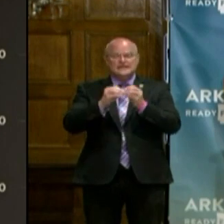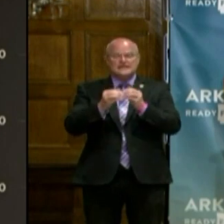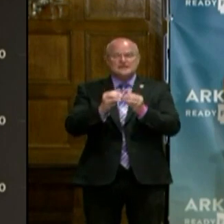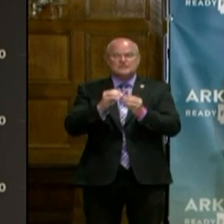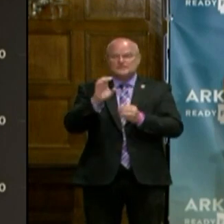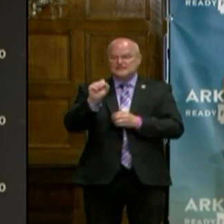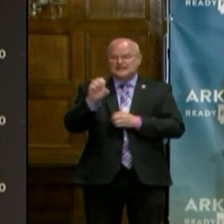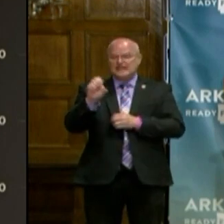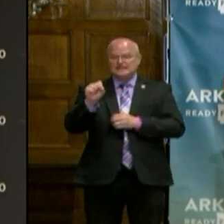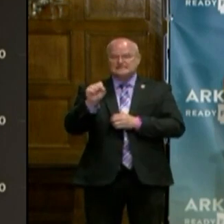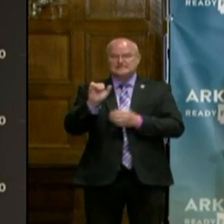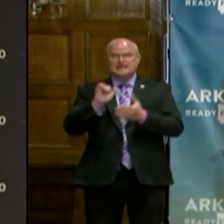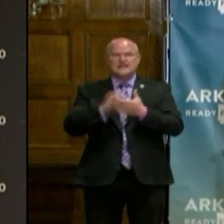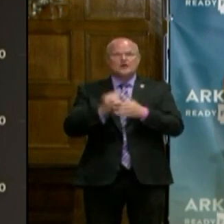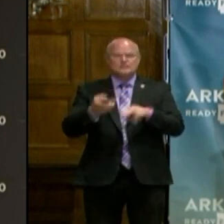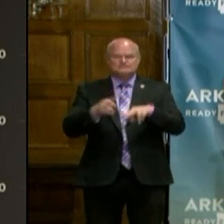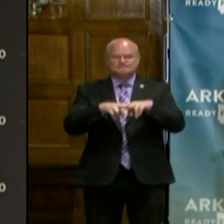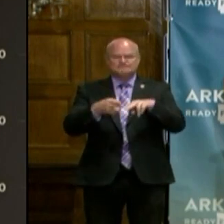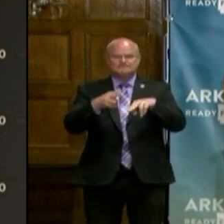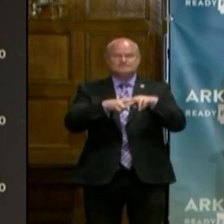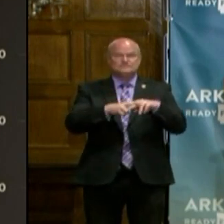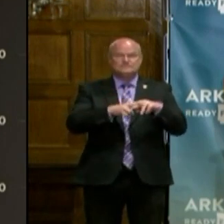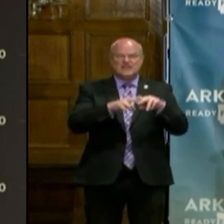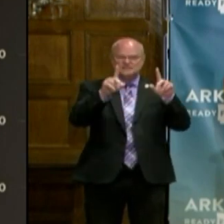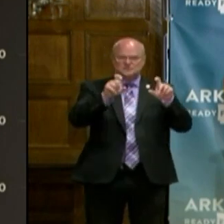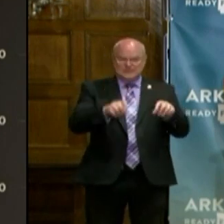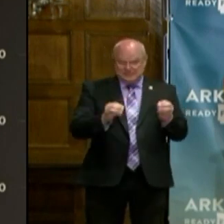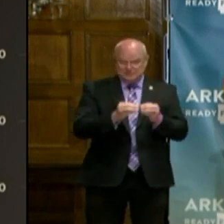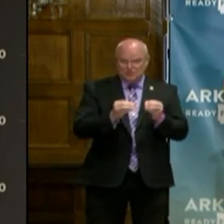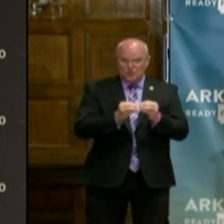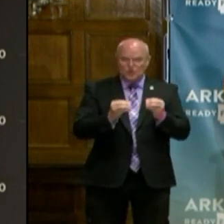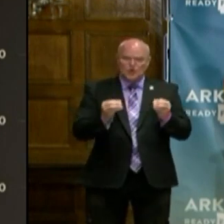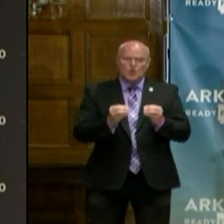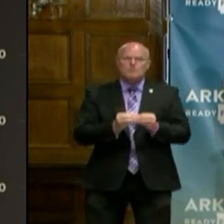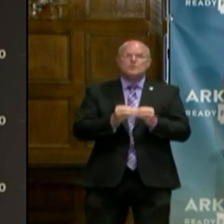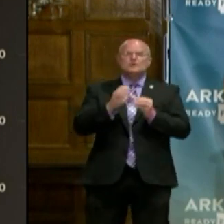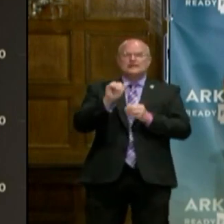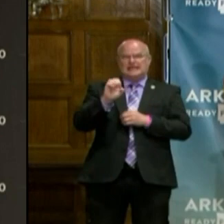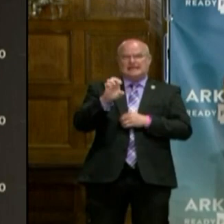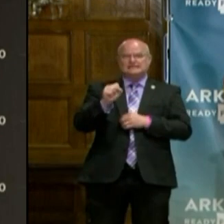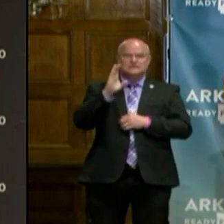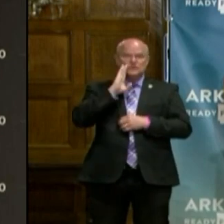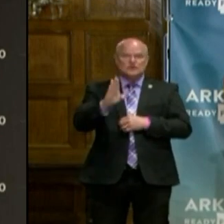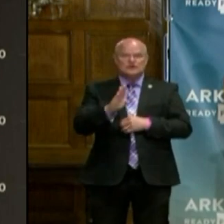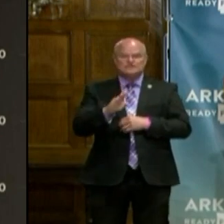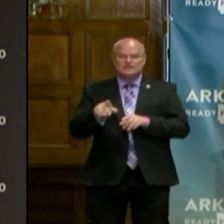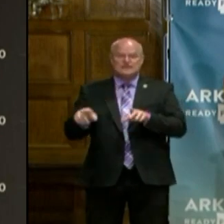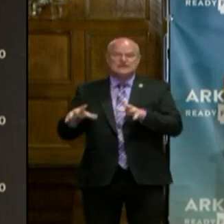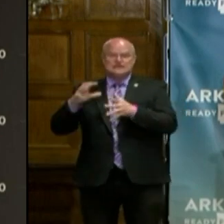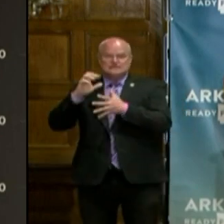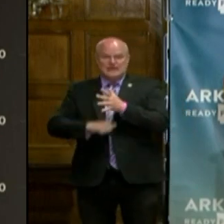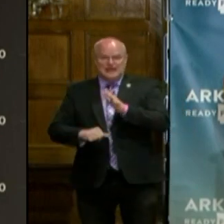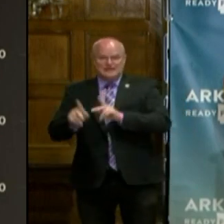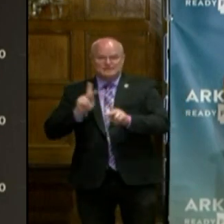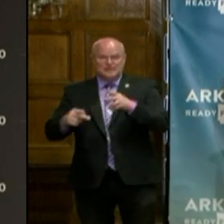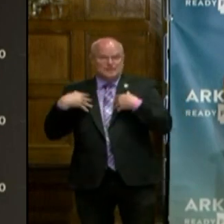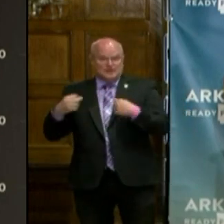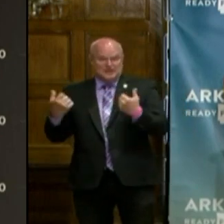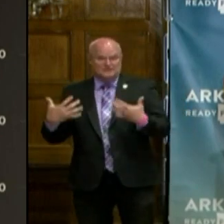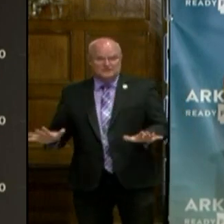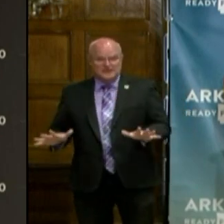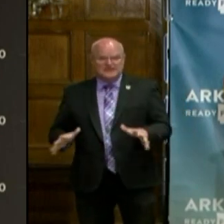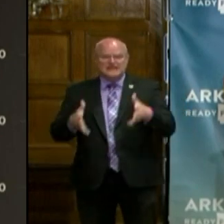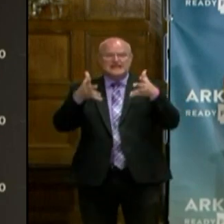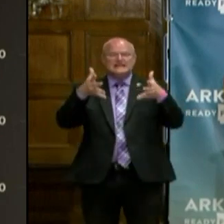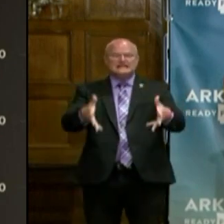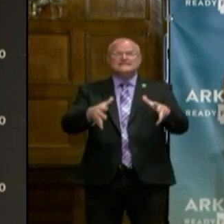number of cases that's always going to be increasing. As you test more, there's going to be more cases, minus those that have recovered. And that leaves